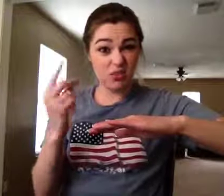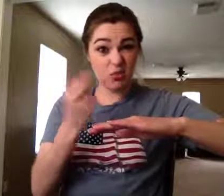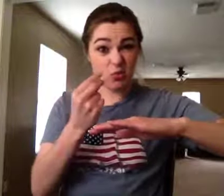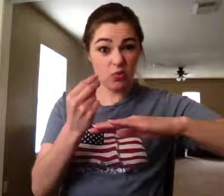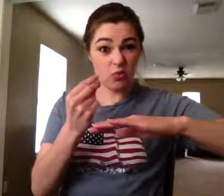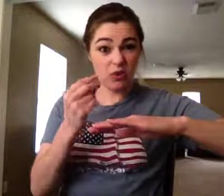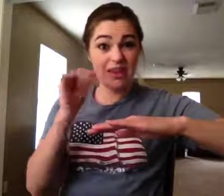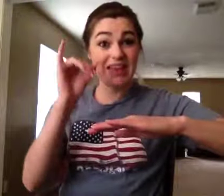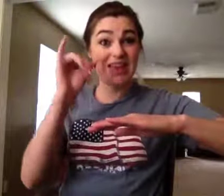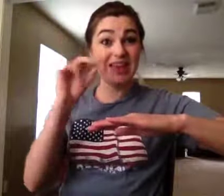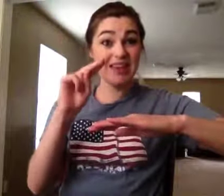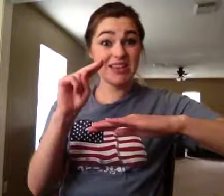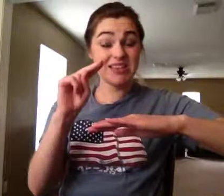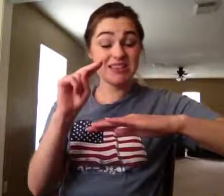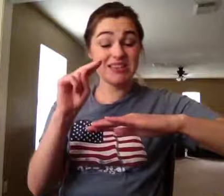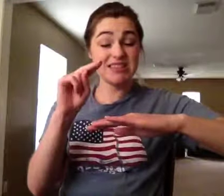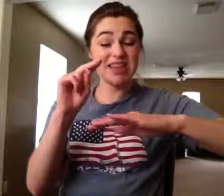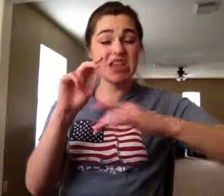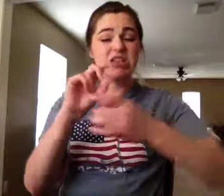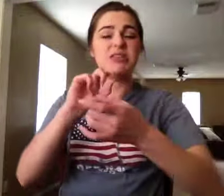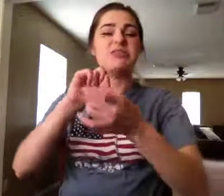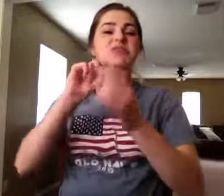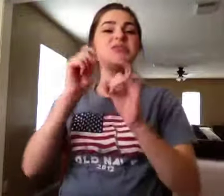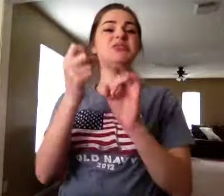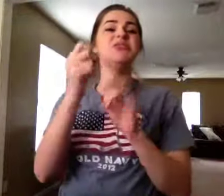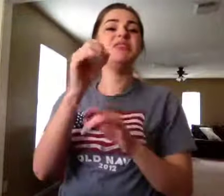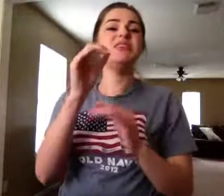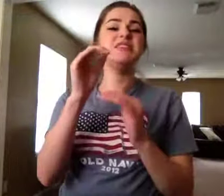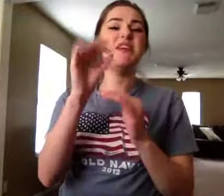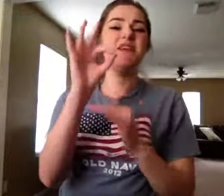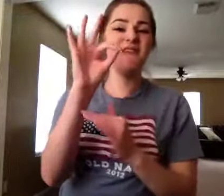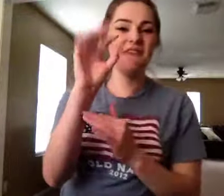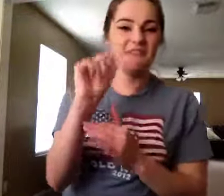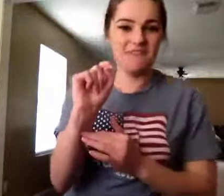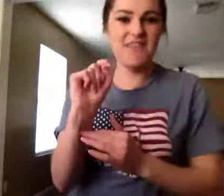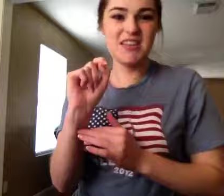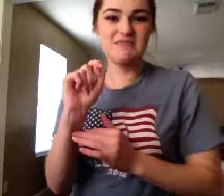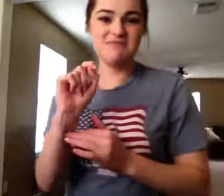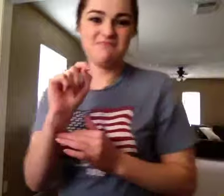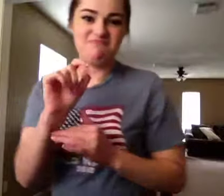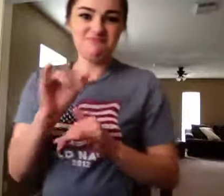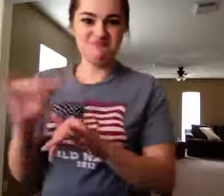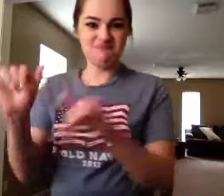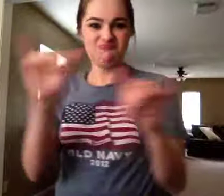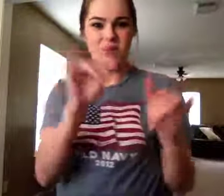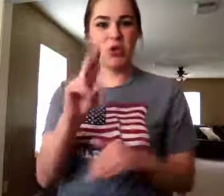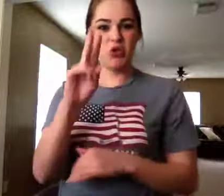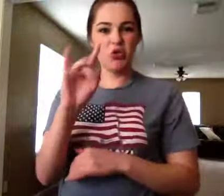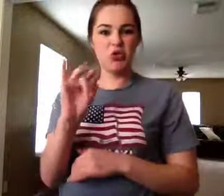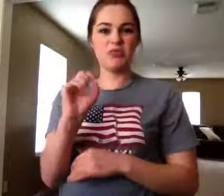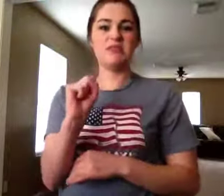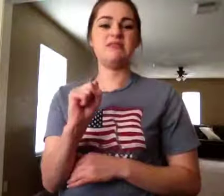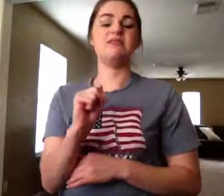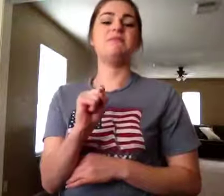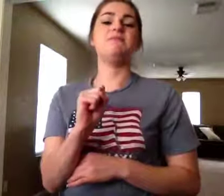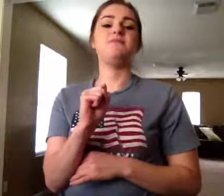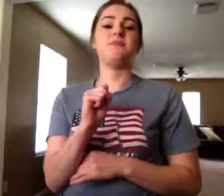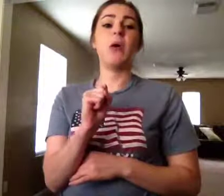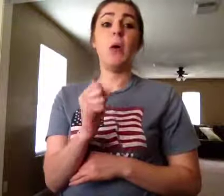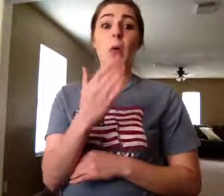to end up with consistent units of measurement. Oops, that's the bell. We'll just have to pick this up where we